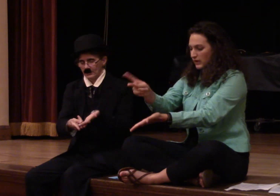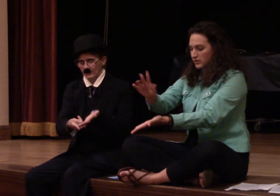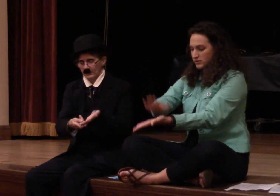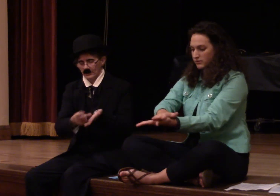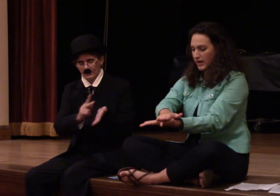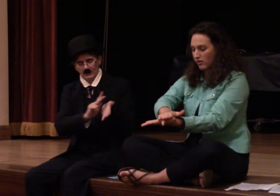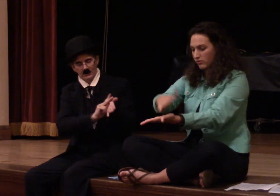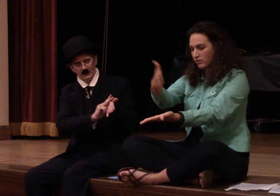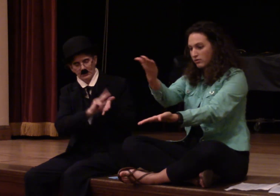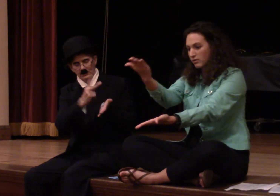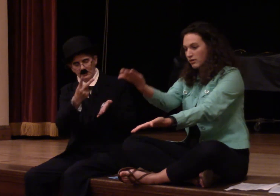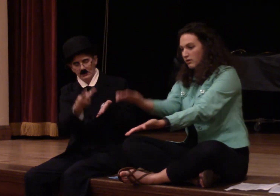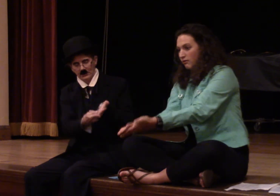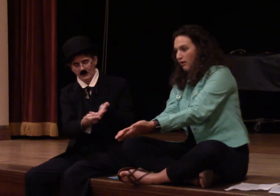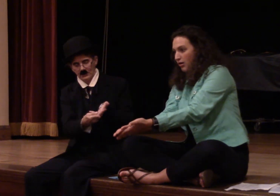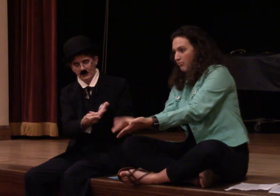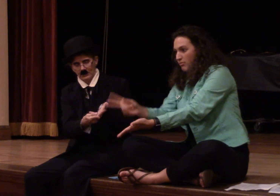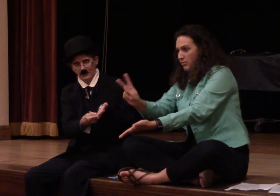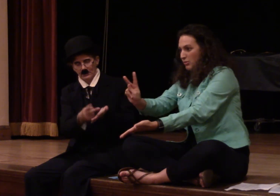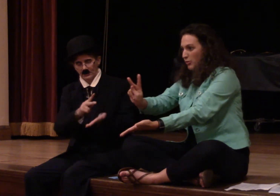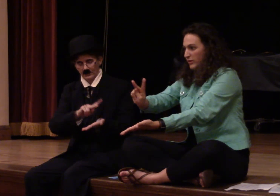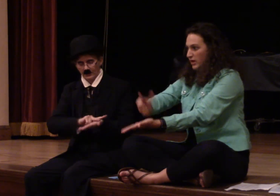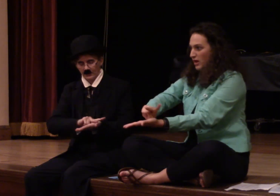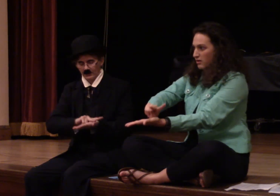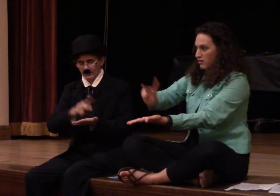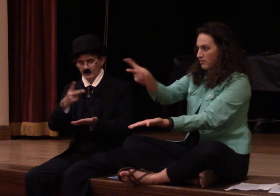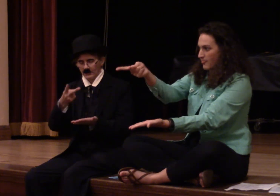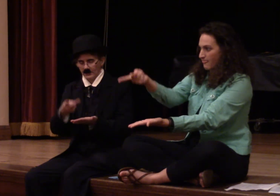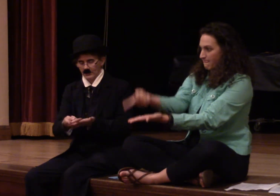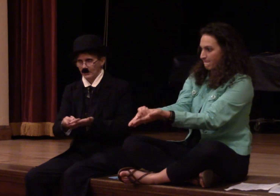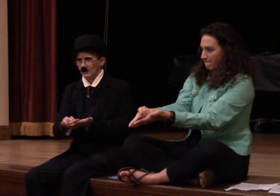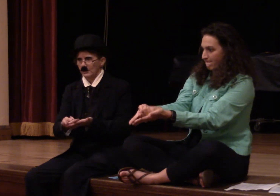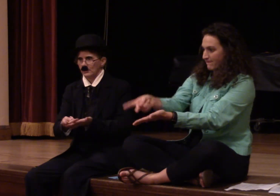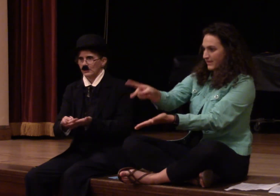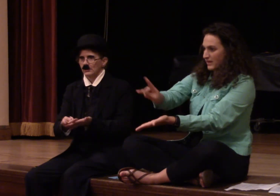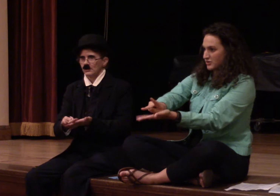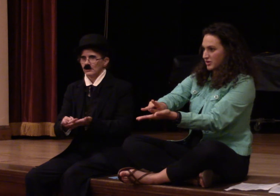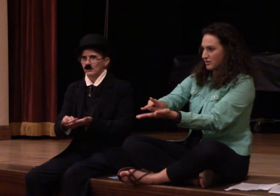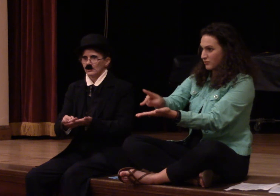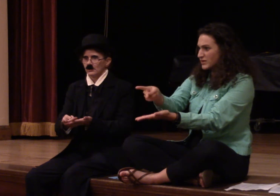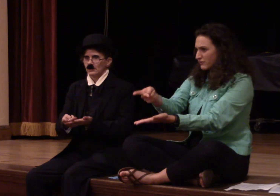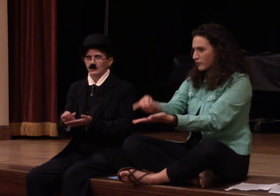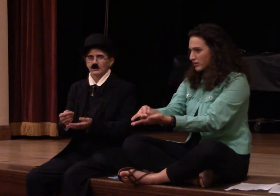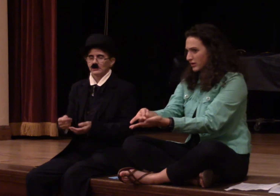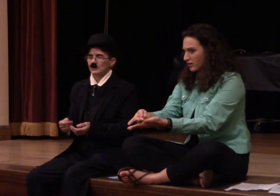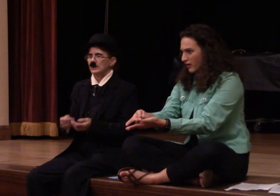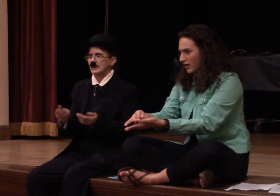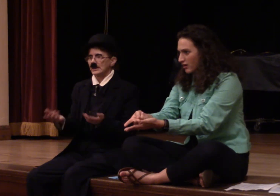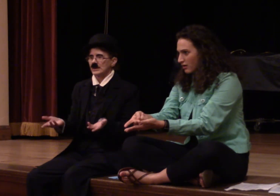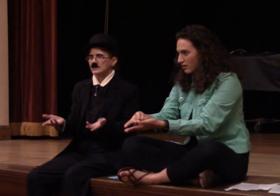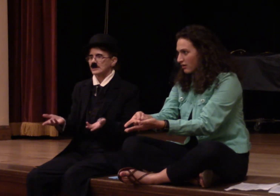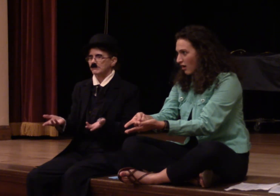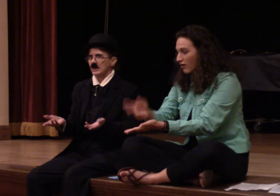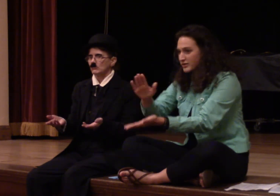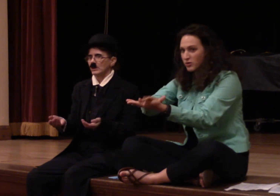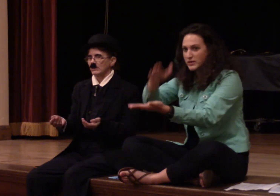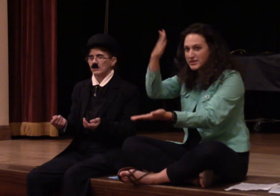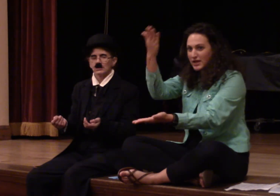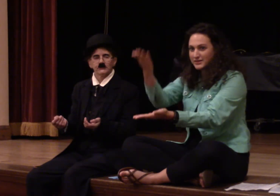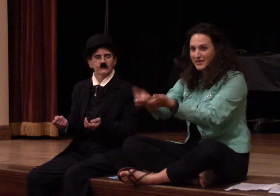So down, up, but with a K. Kitchen. We did food in here, right? Did I say? All right, so what's this? Yeah,